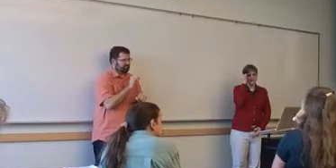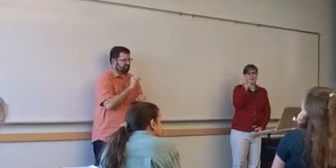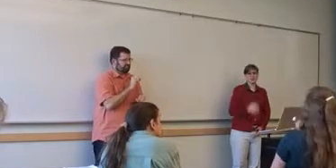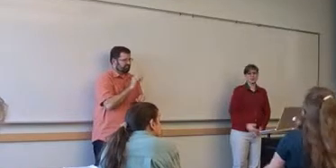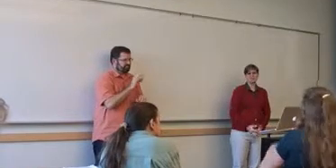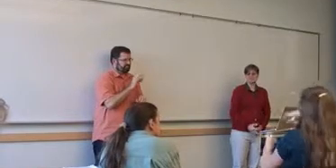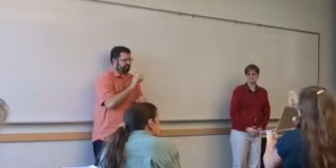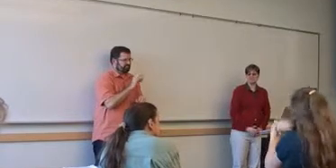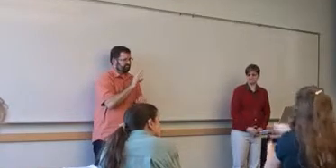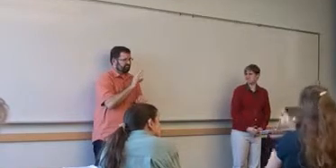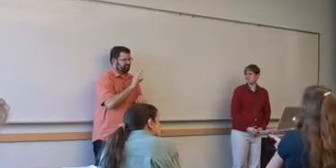Yeah.